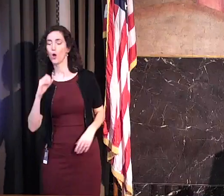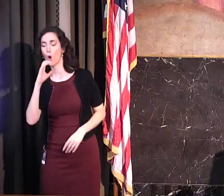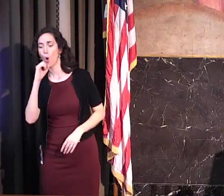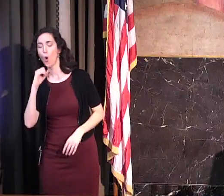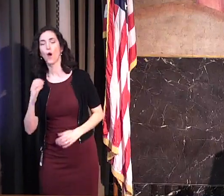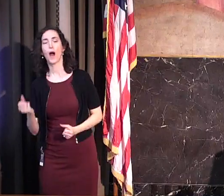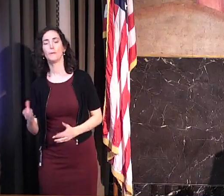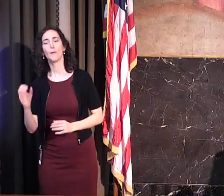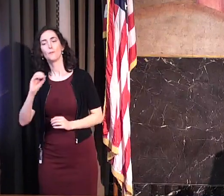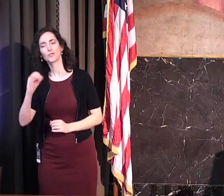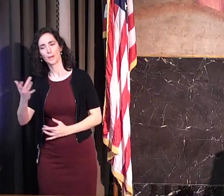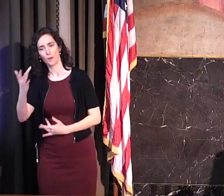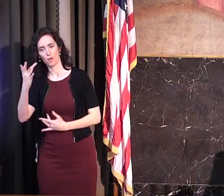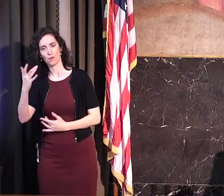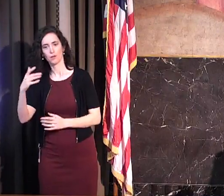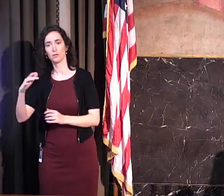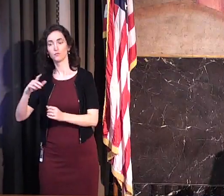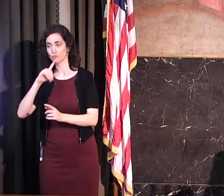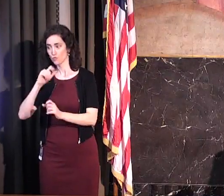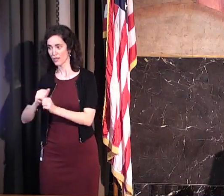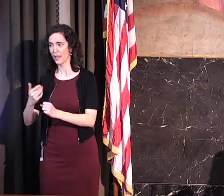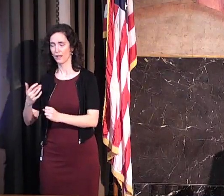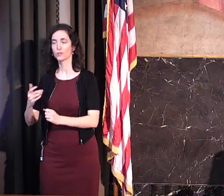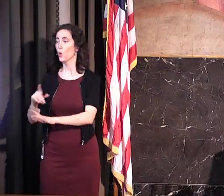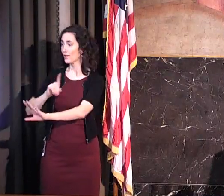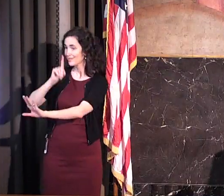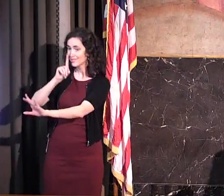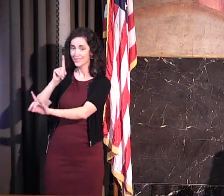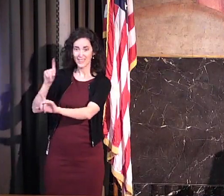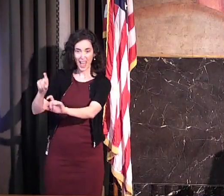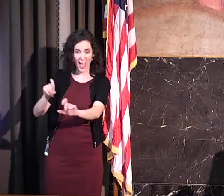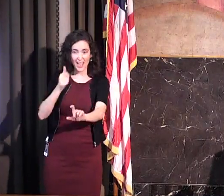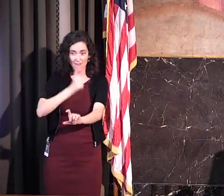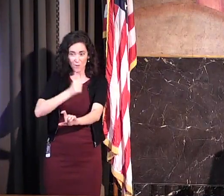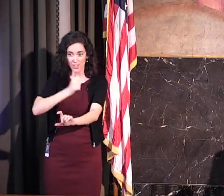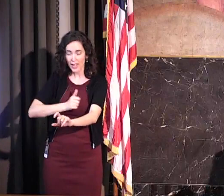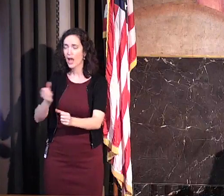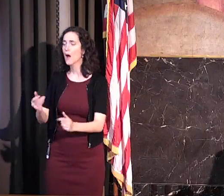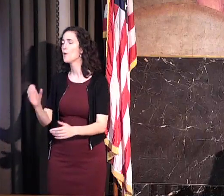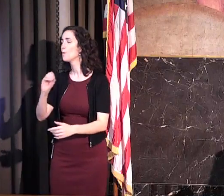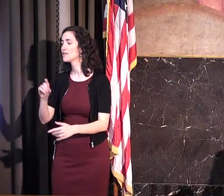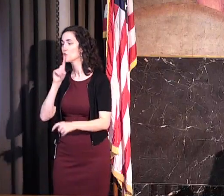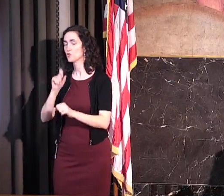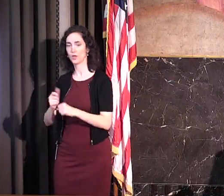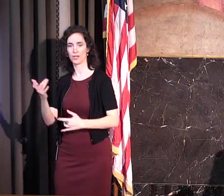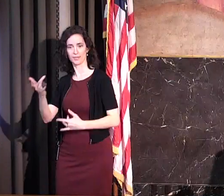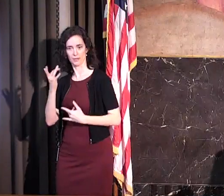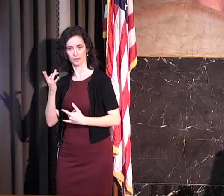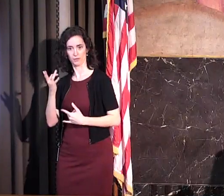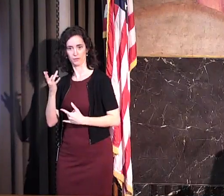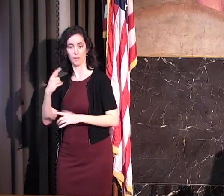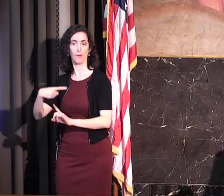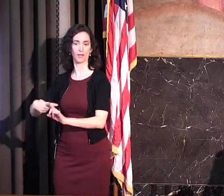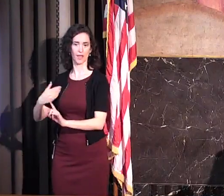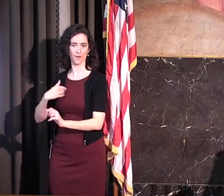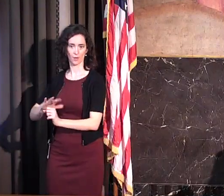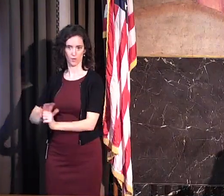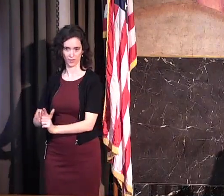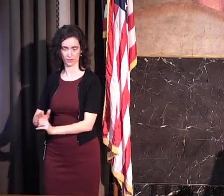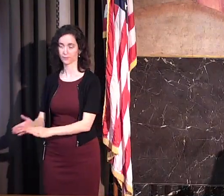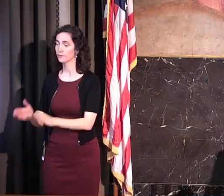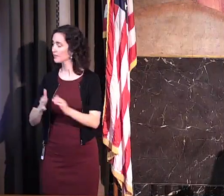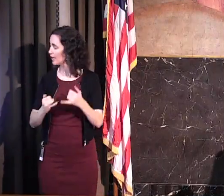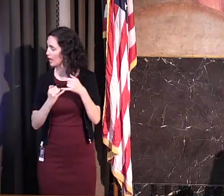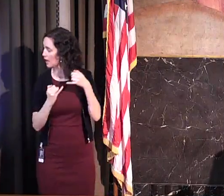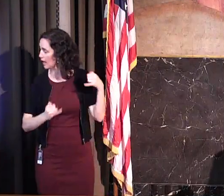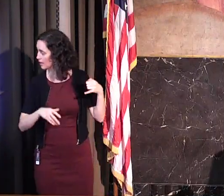percent positivity, so what percent of all tests being done on a given day or a given week in this case, are positive for COVID, and the purple